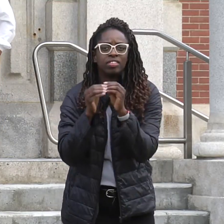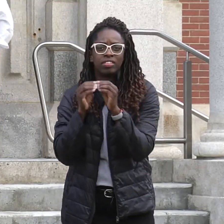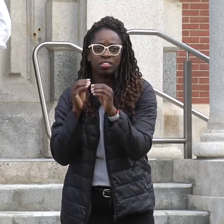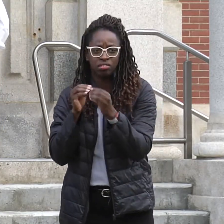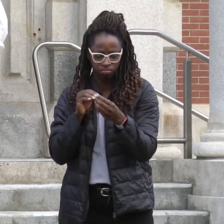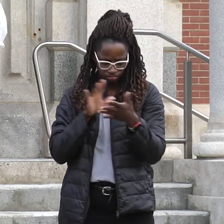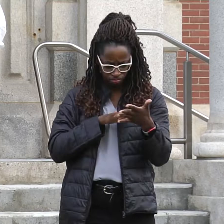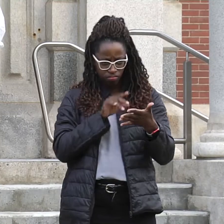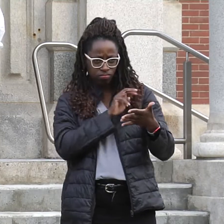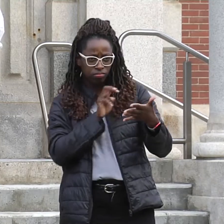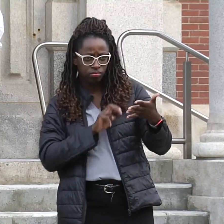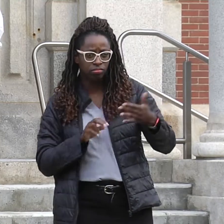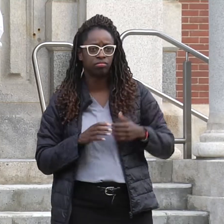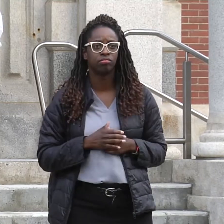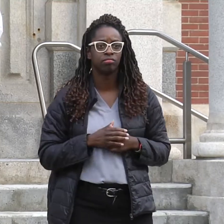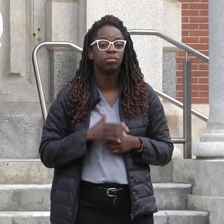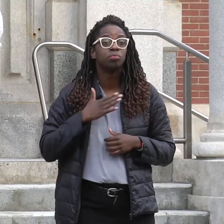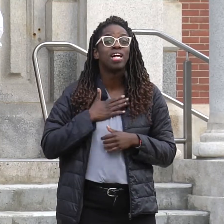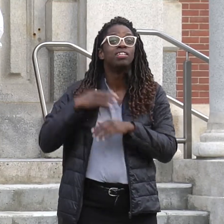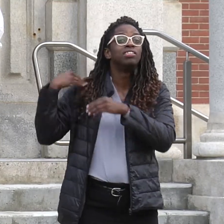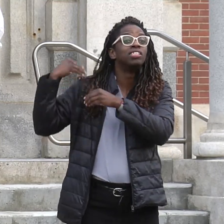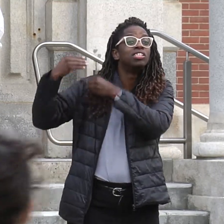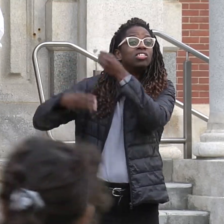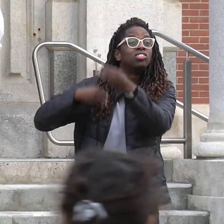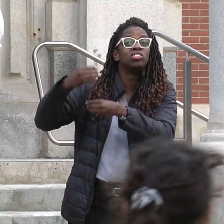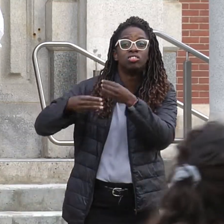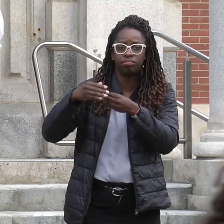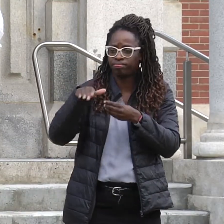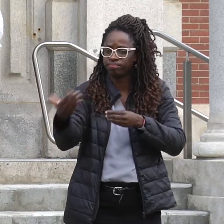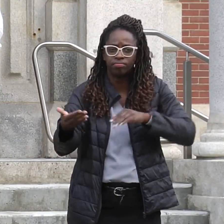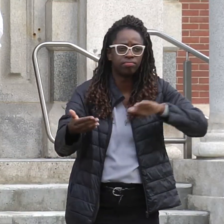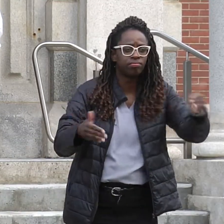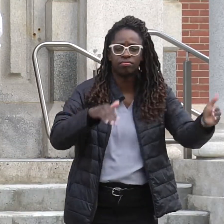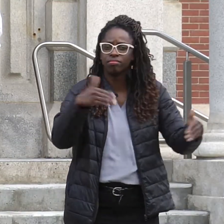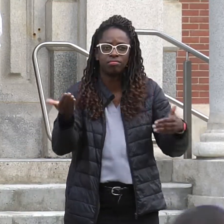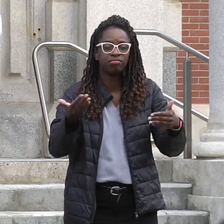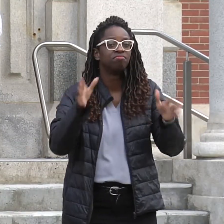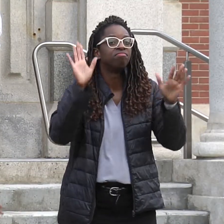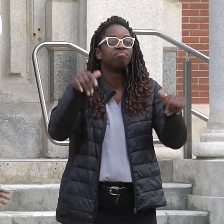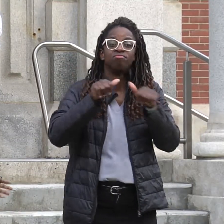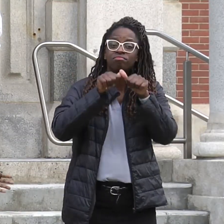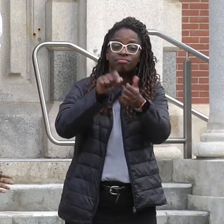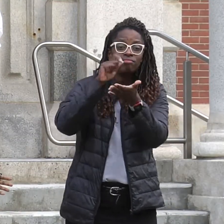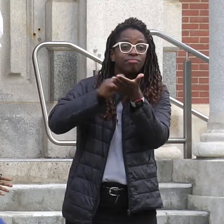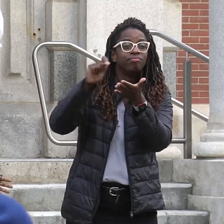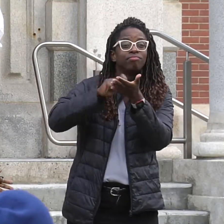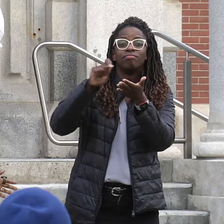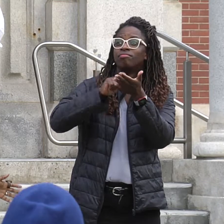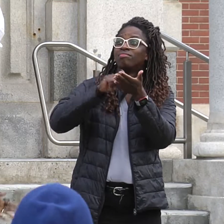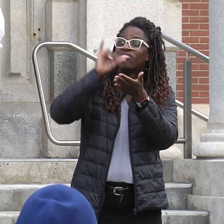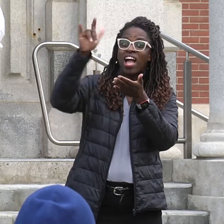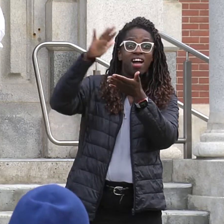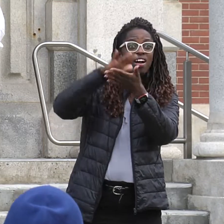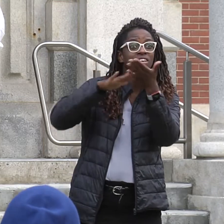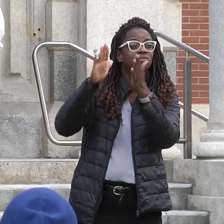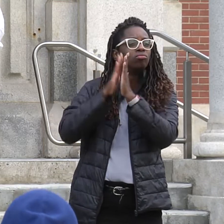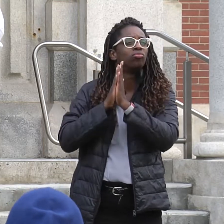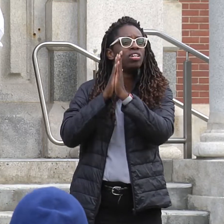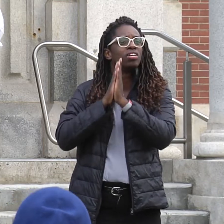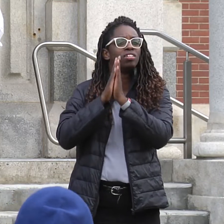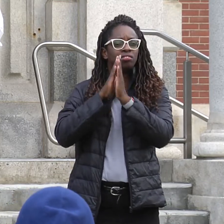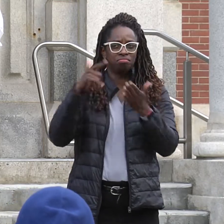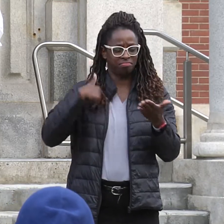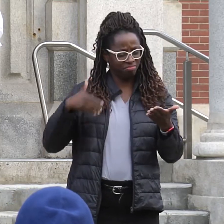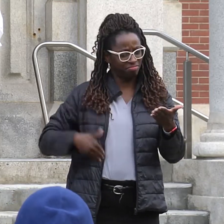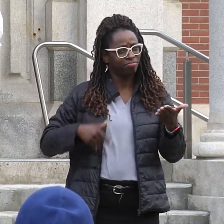dies off and well after, my pen will hang high with pride from the rafter, and because I existed, while my pen is yet being